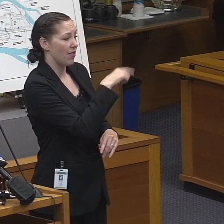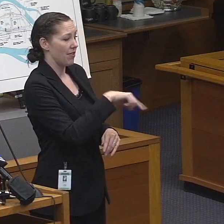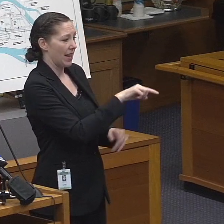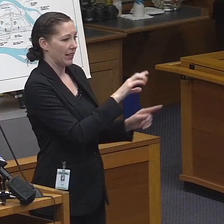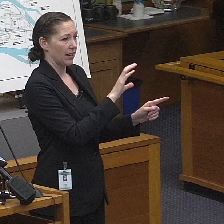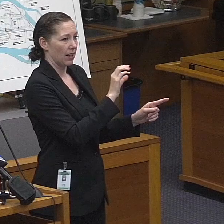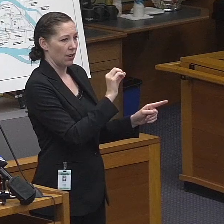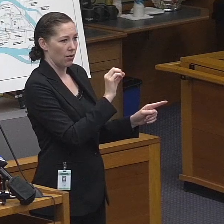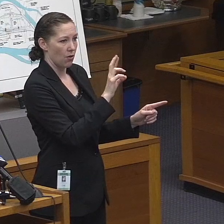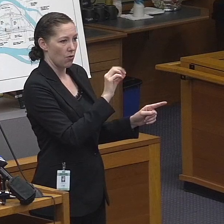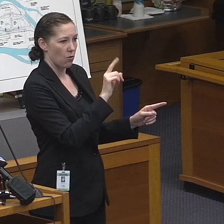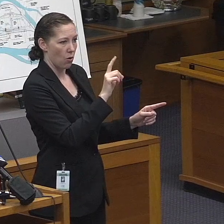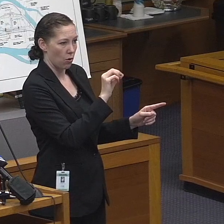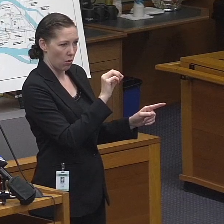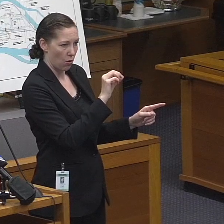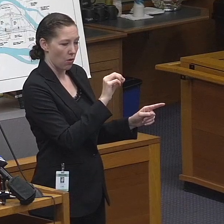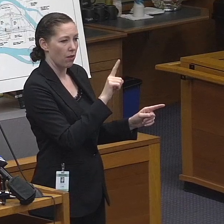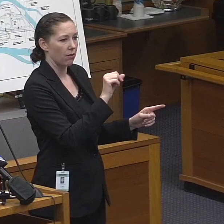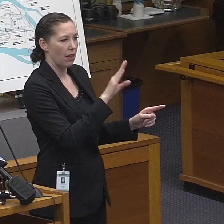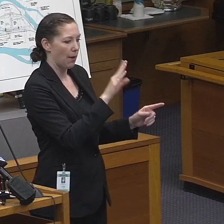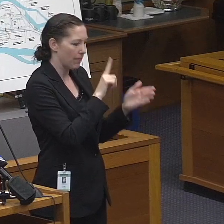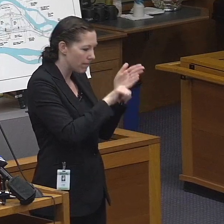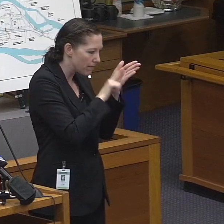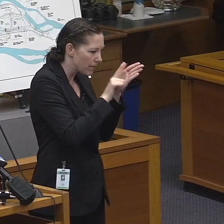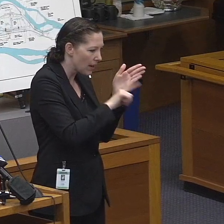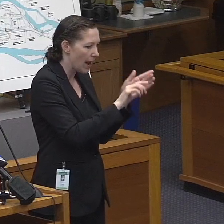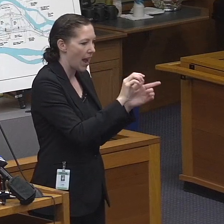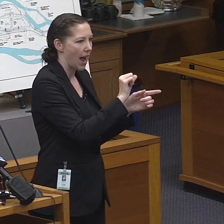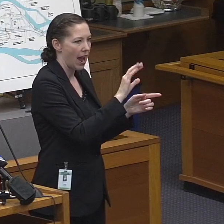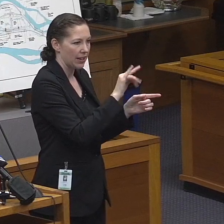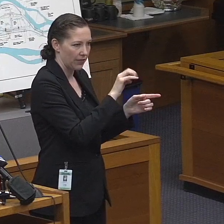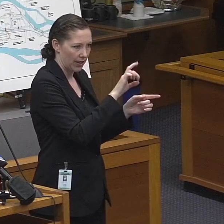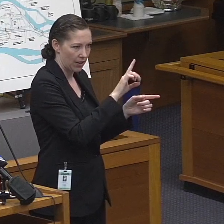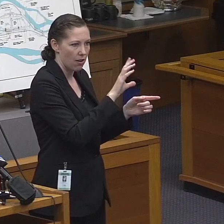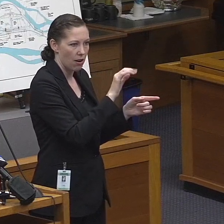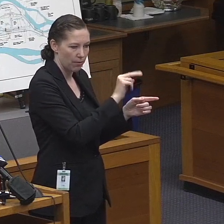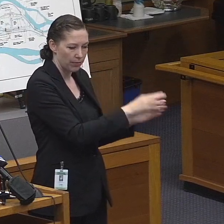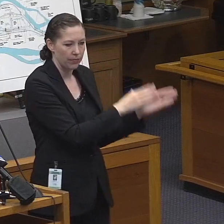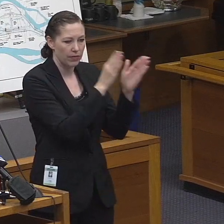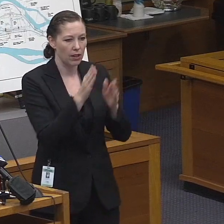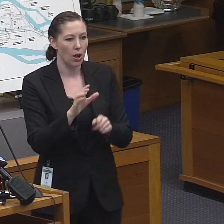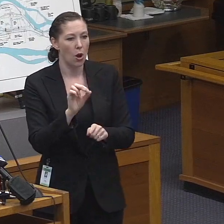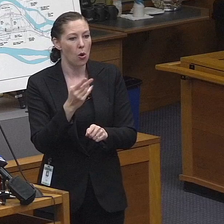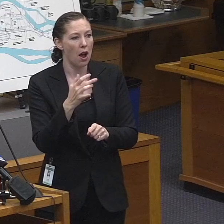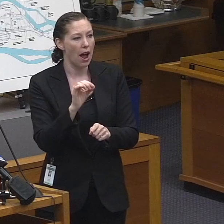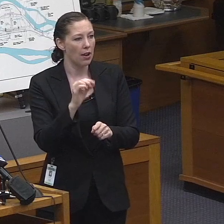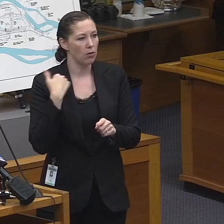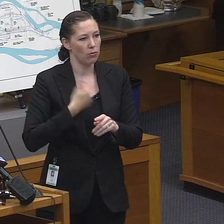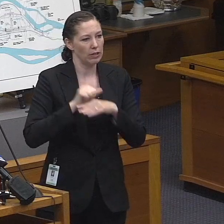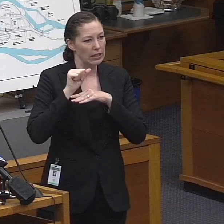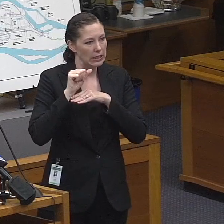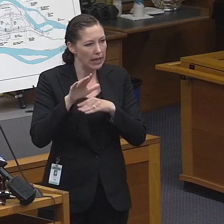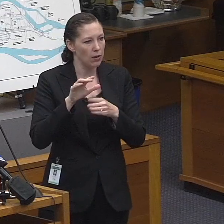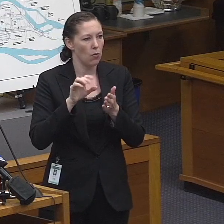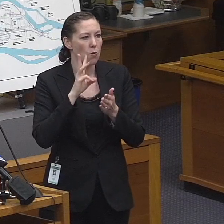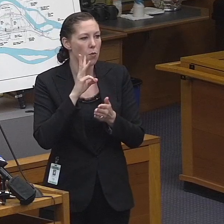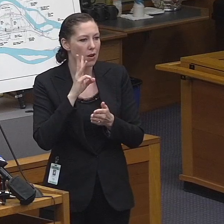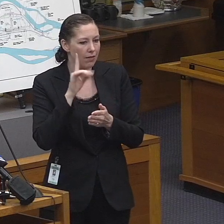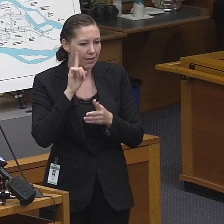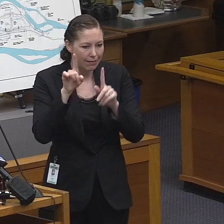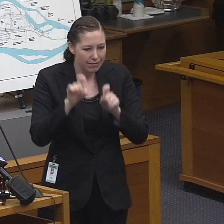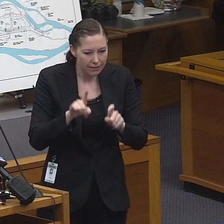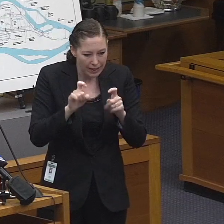carbon. The lab in Ohio is the one that tests for the toxins itself.